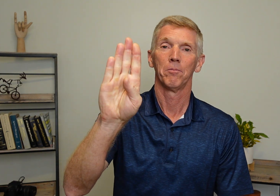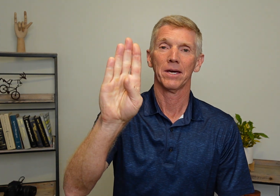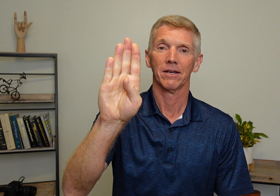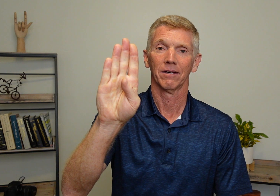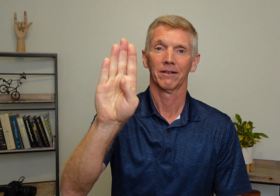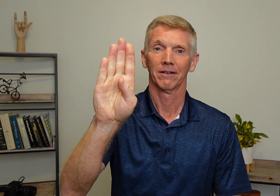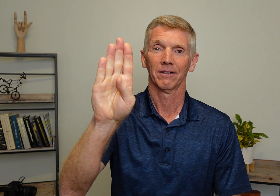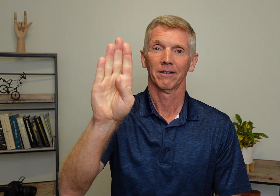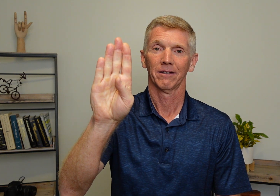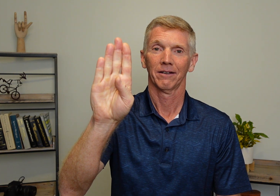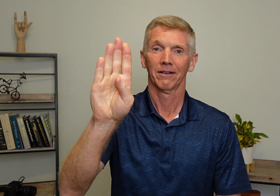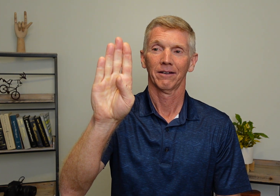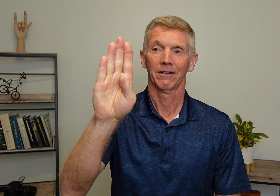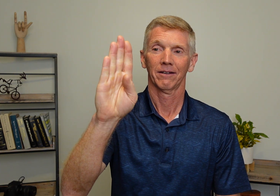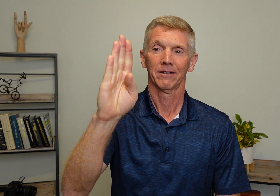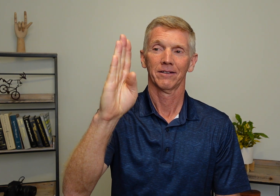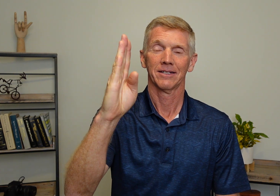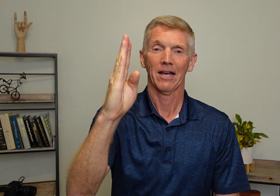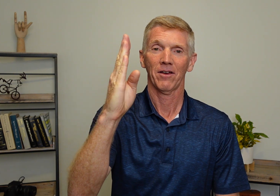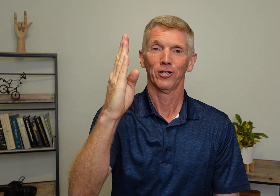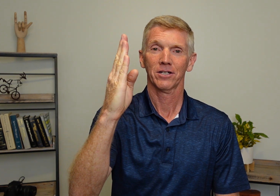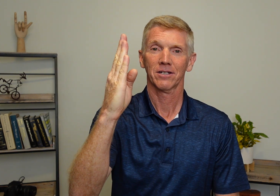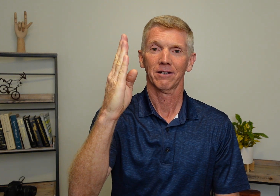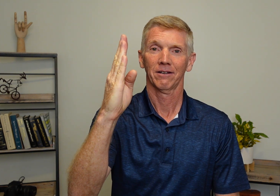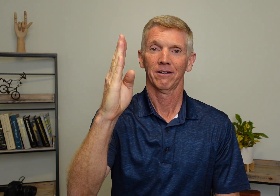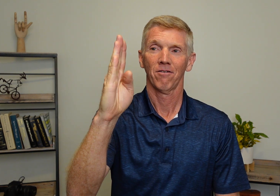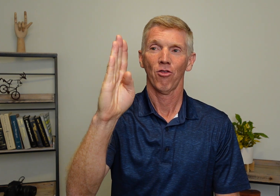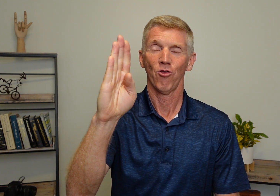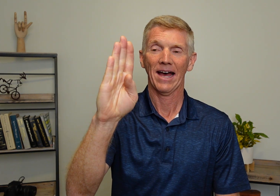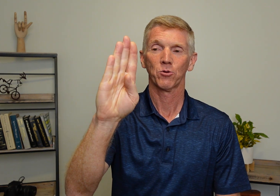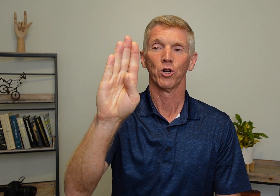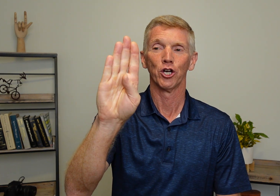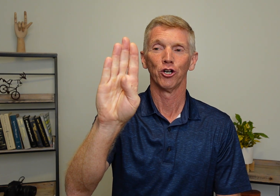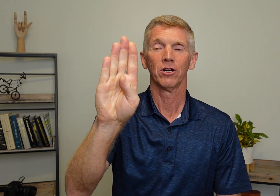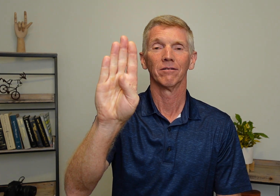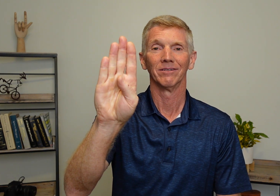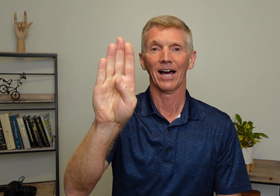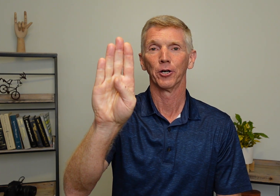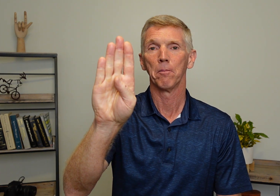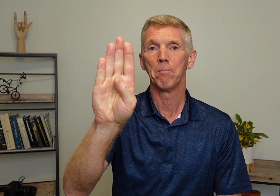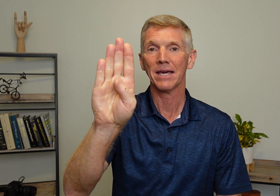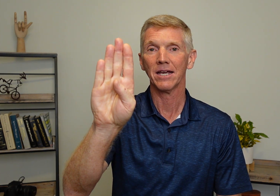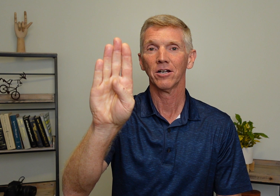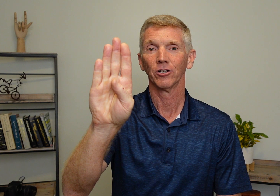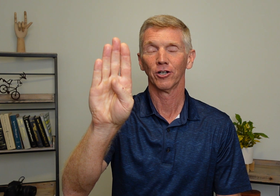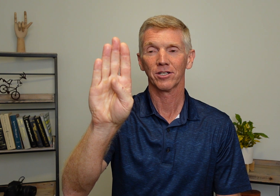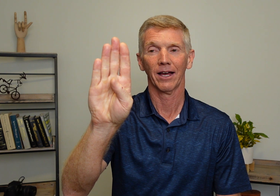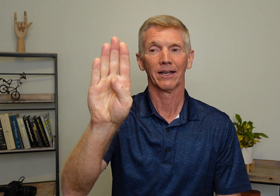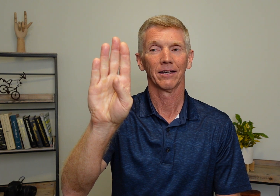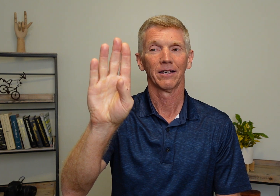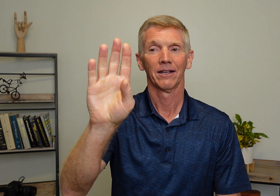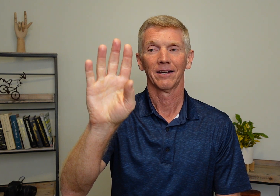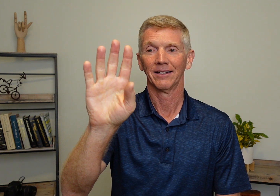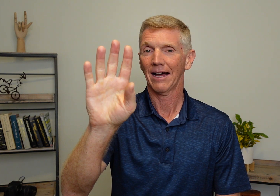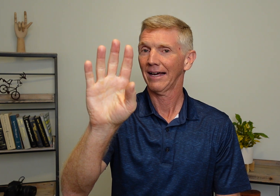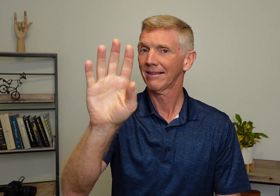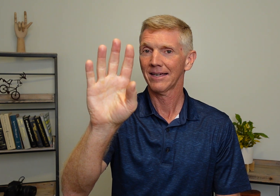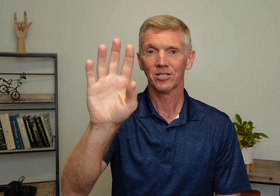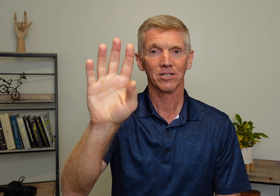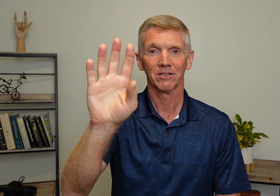B. See how that looks? That's what a good letter B looks like. Not like this.